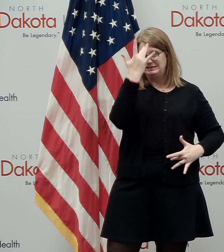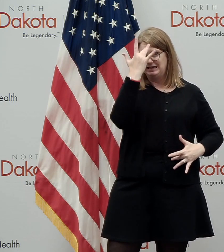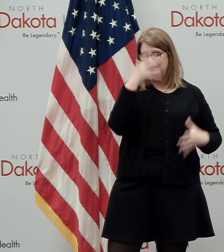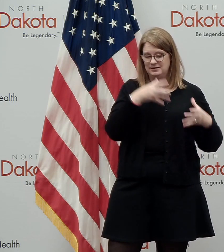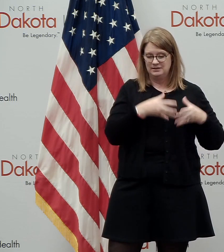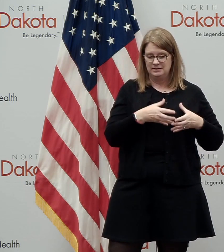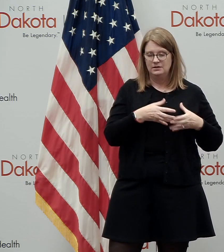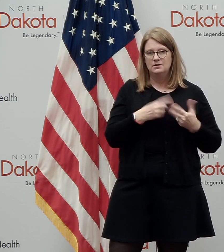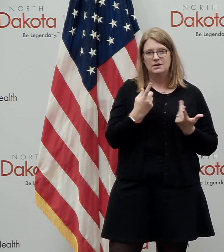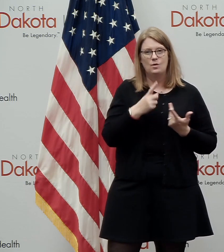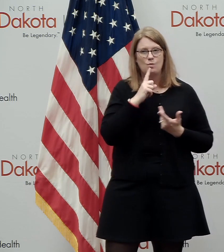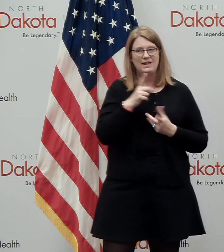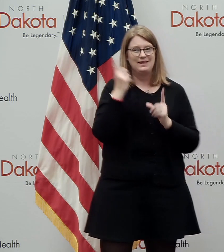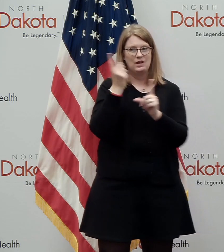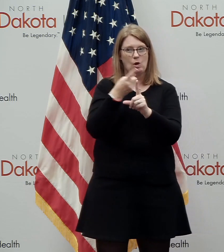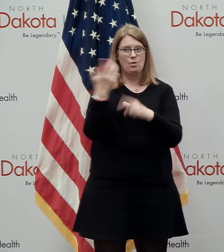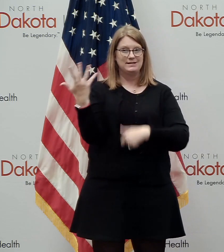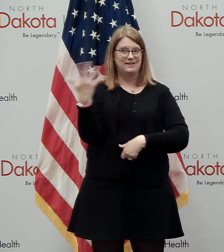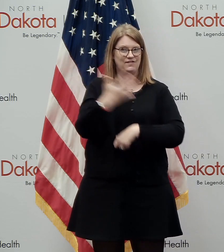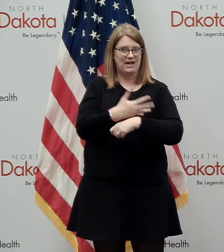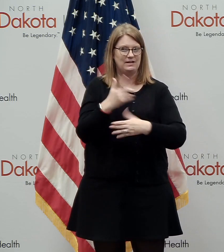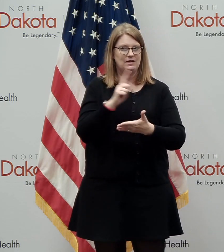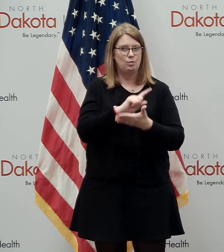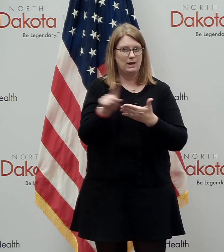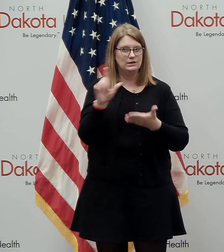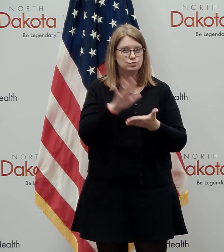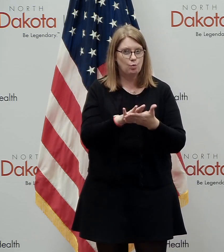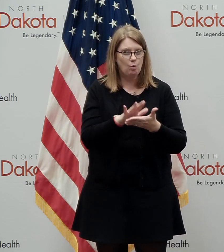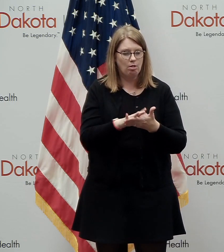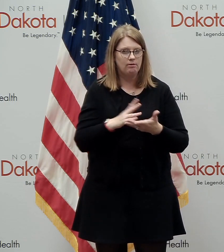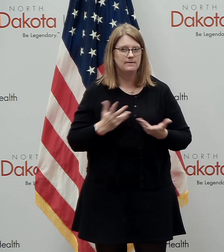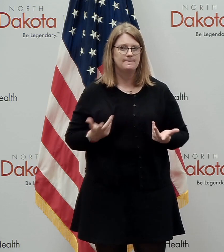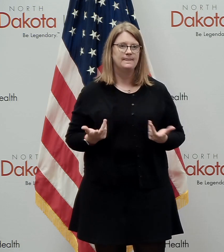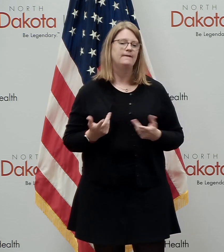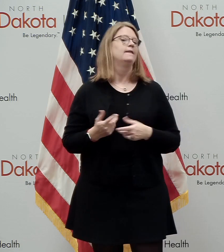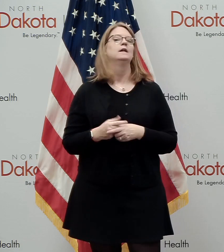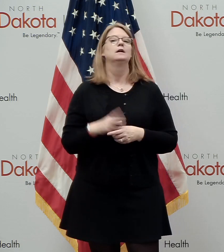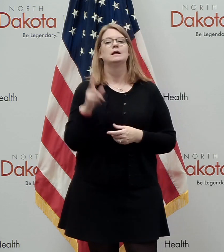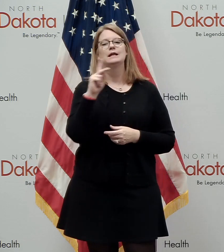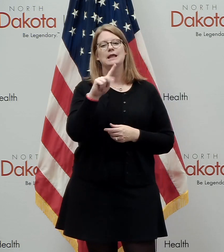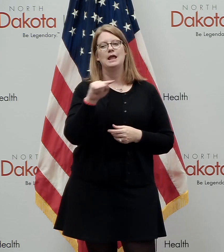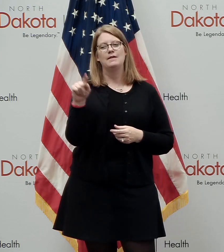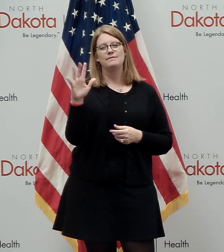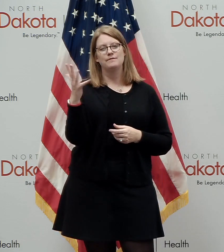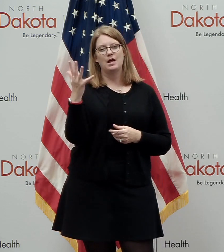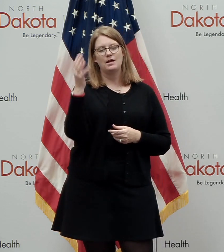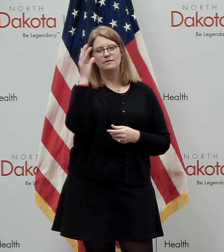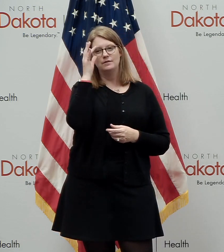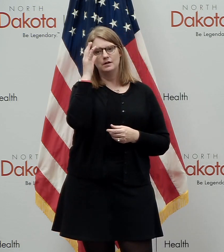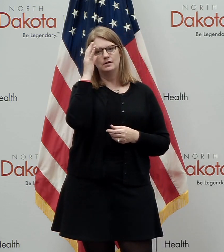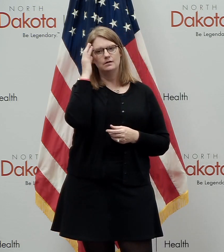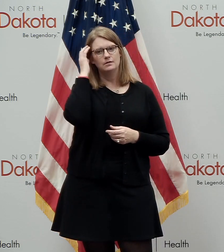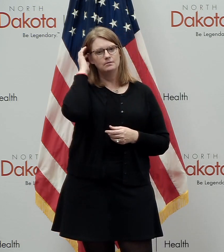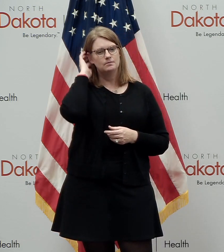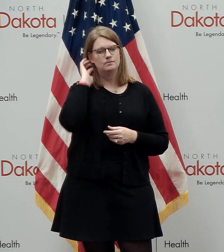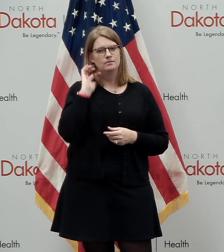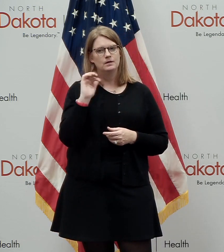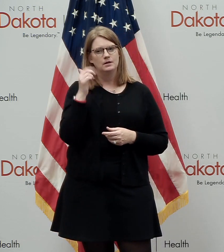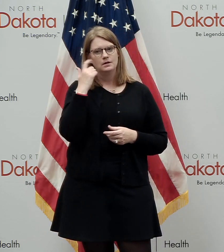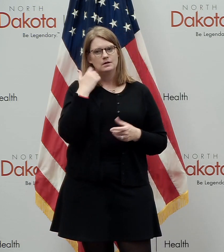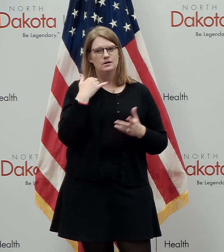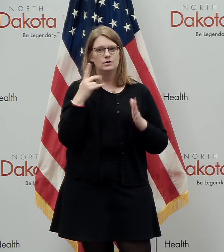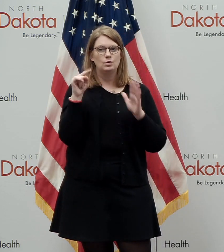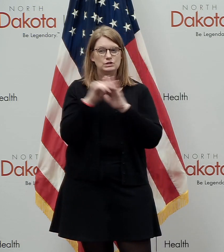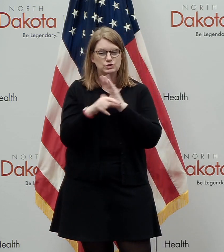a 5-day a week school where we can. I talked about K-5. I think we talked about